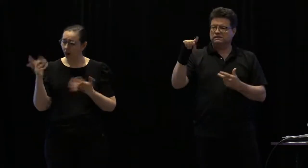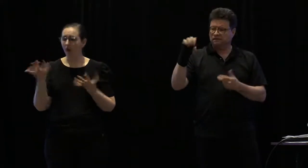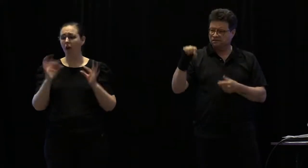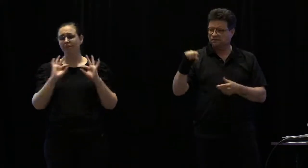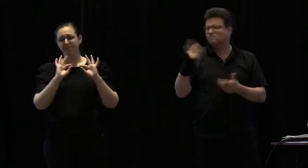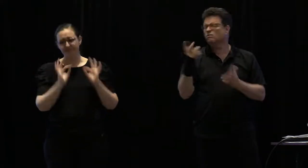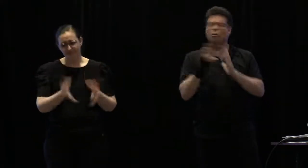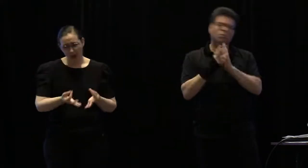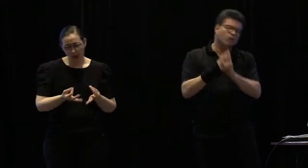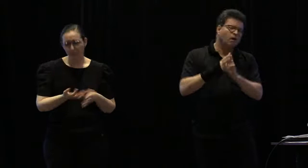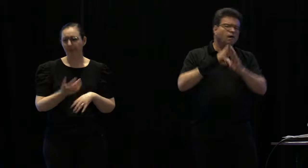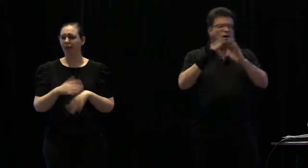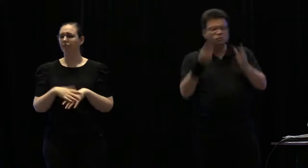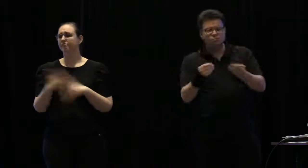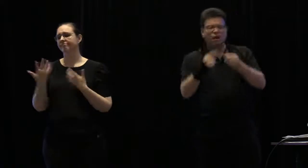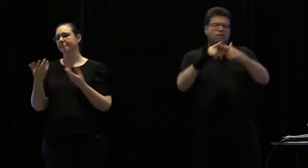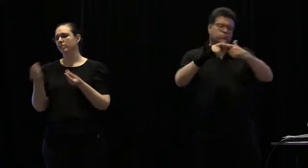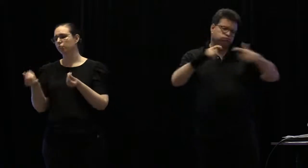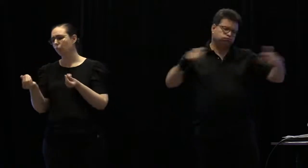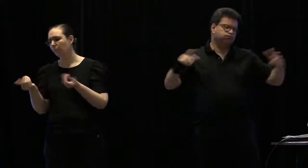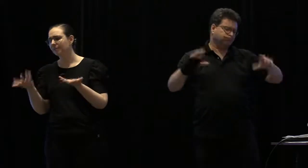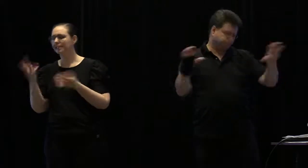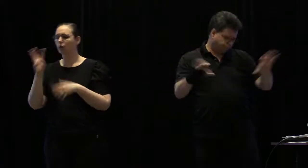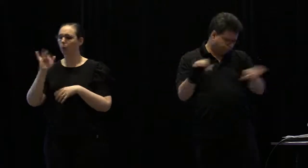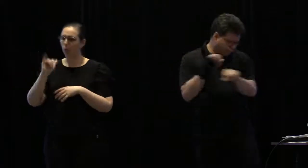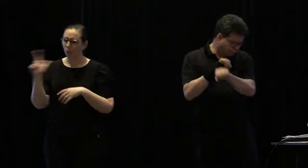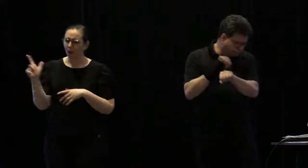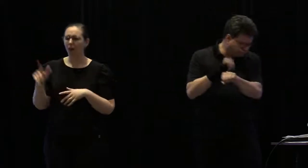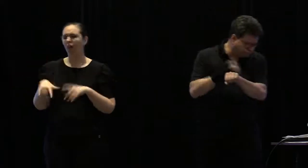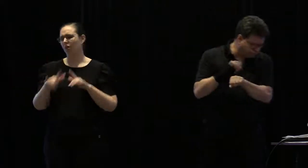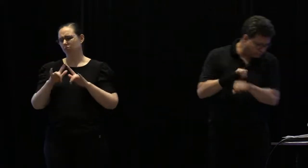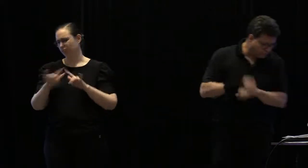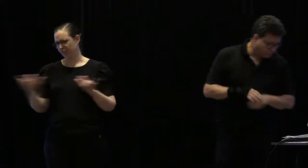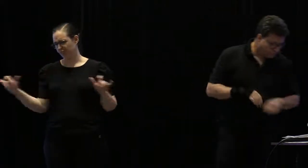family, and an estate lawyer.